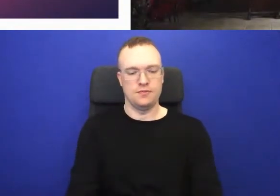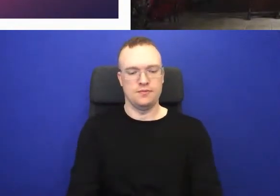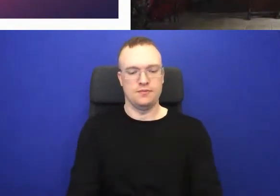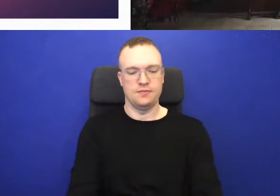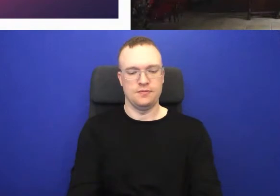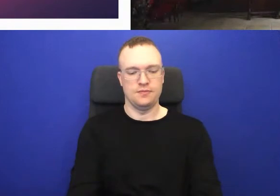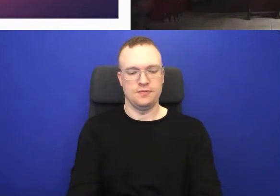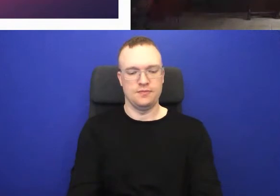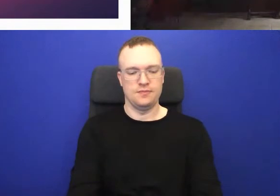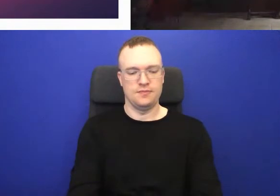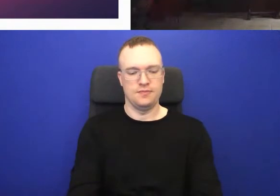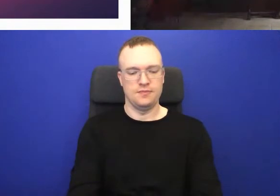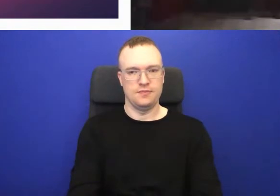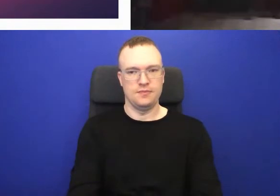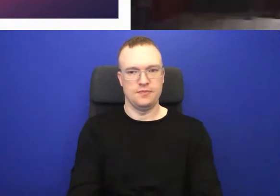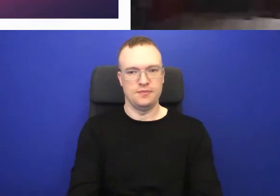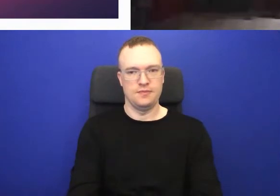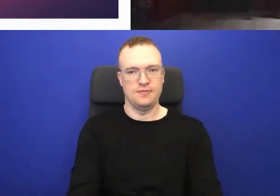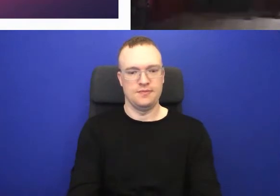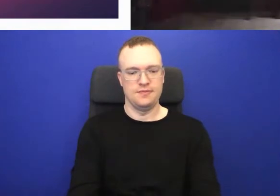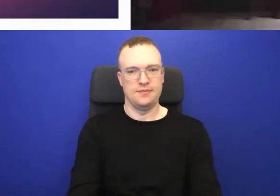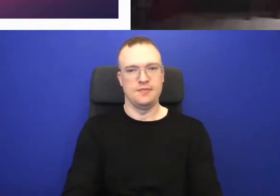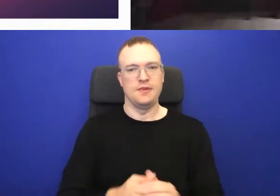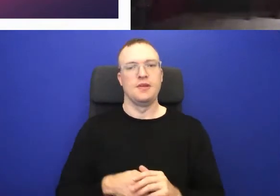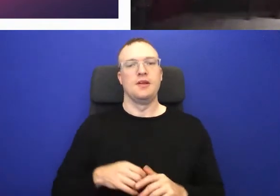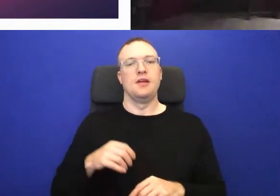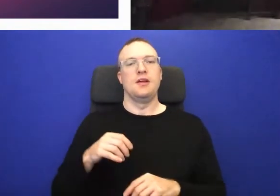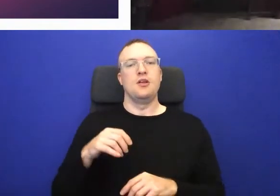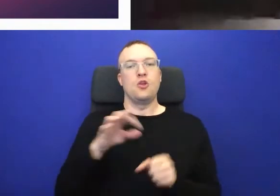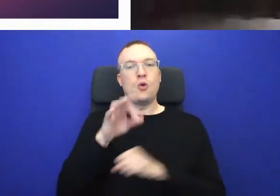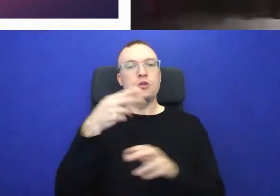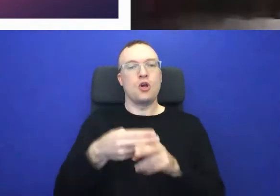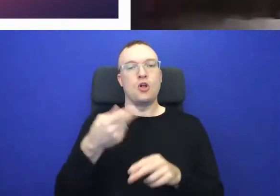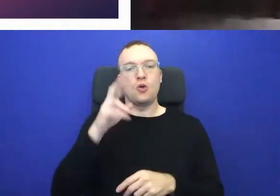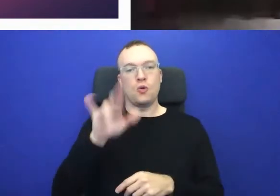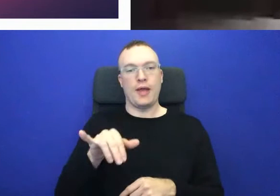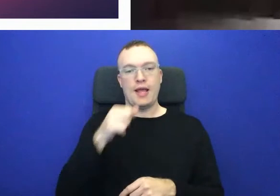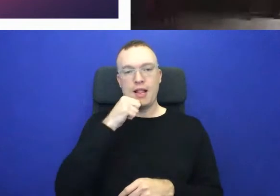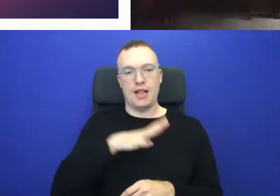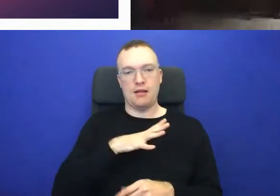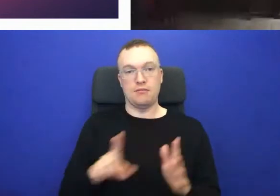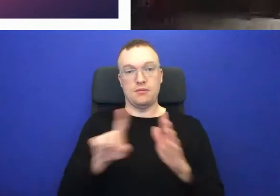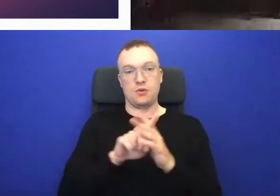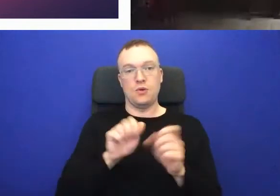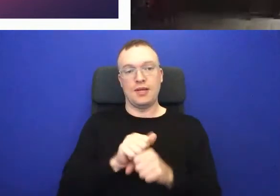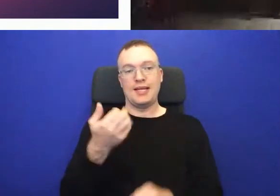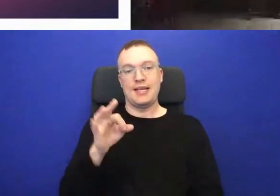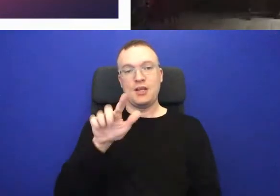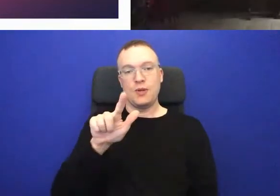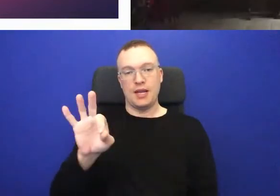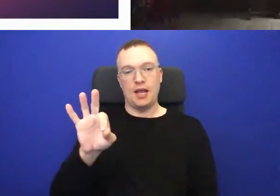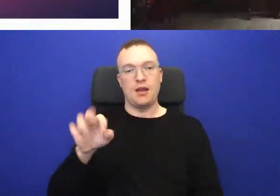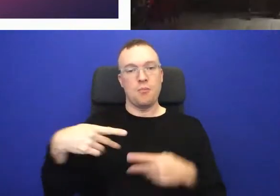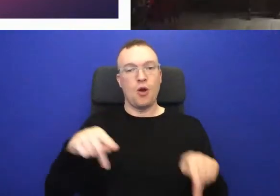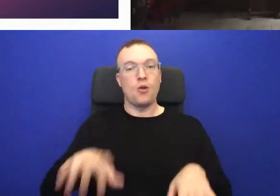So, as you can see in the image, the ghost known as the Grey Lady appeared at a 1929 party hosted by